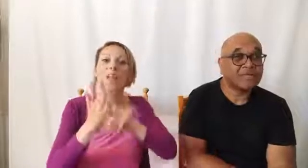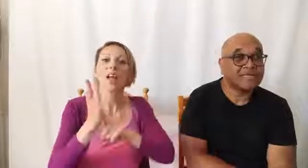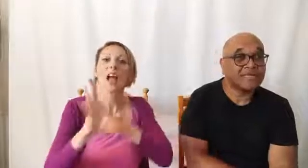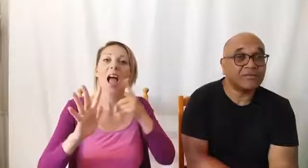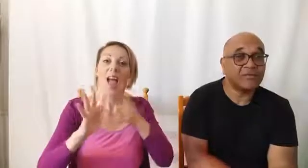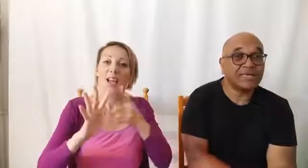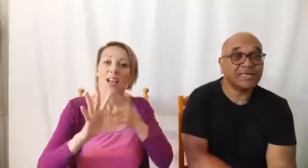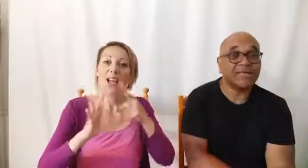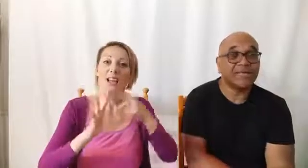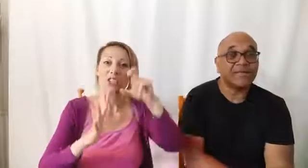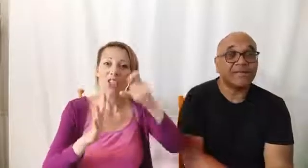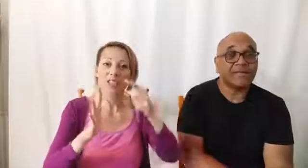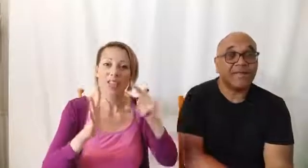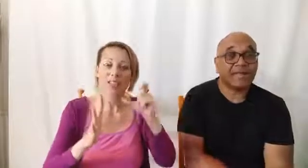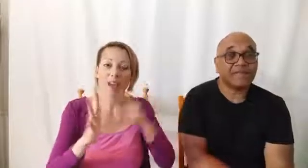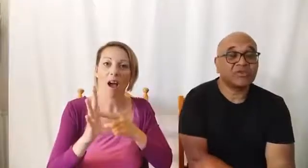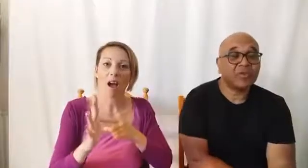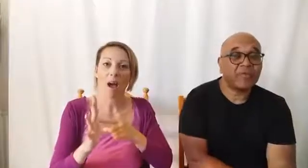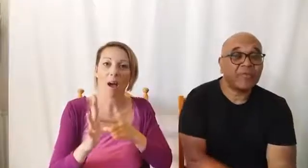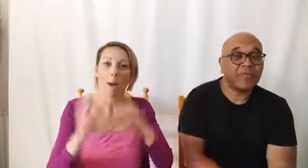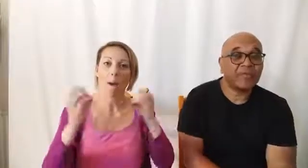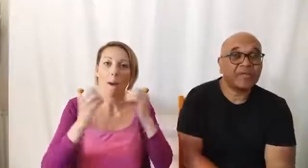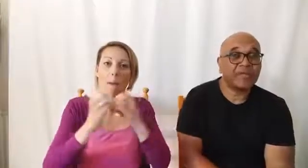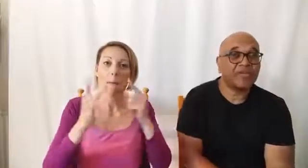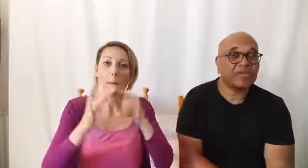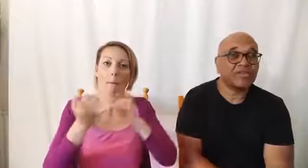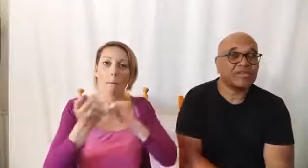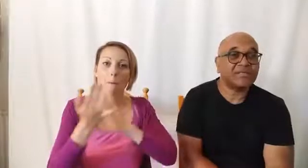and writer, and it's a story about the adventures